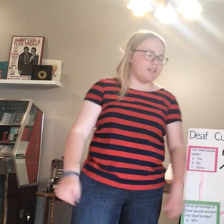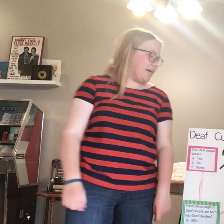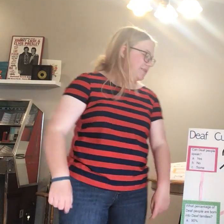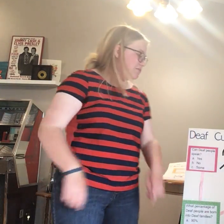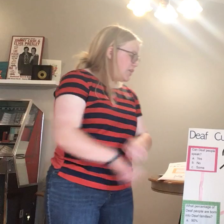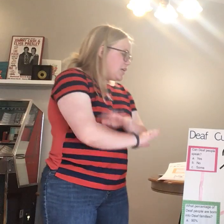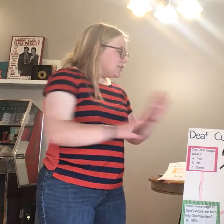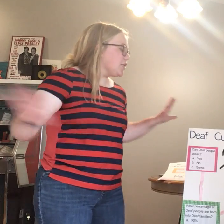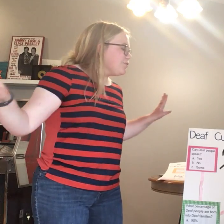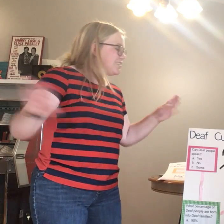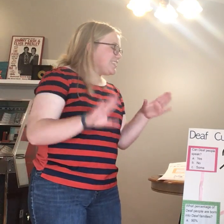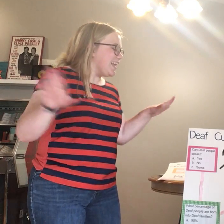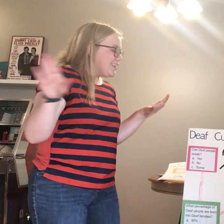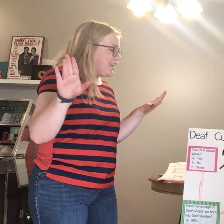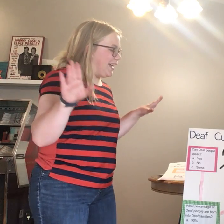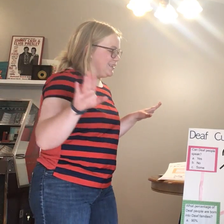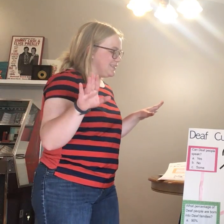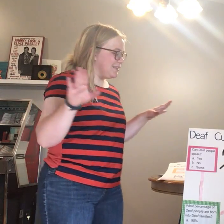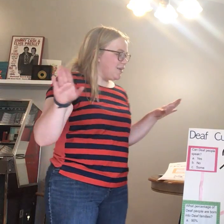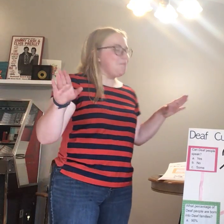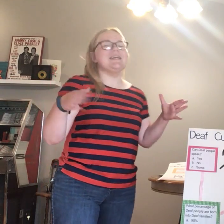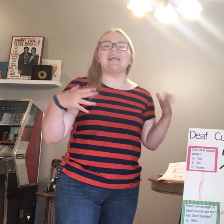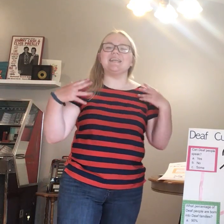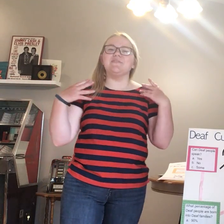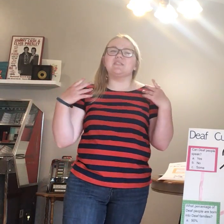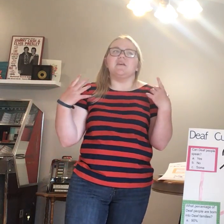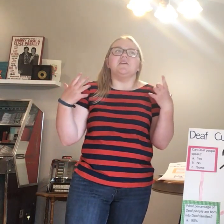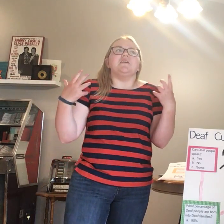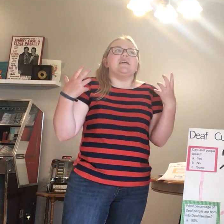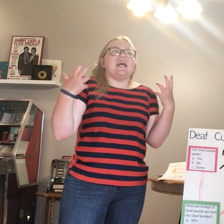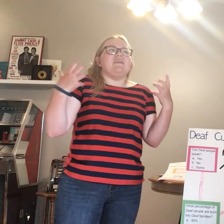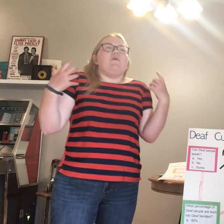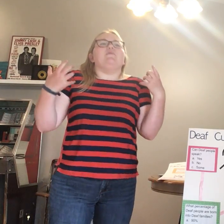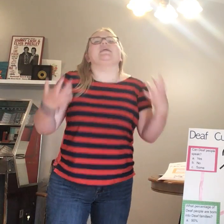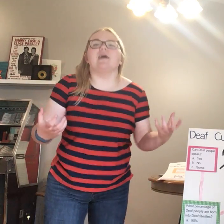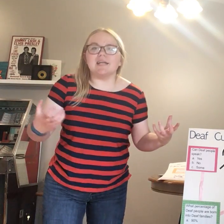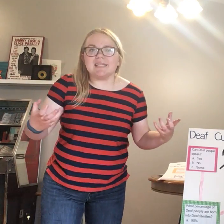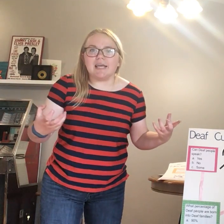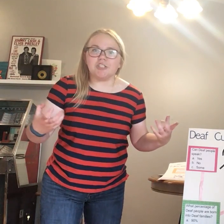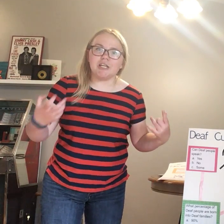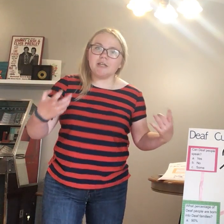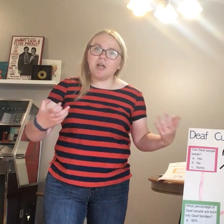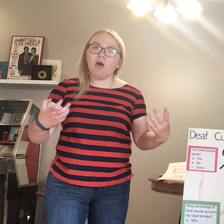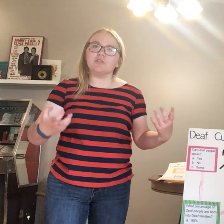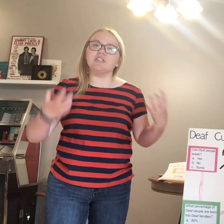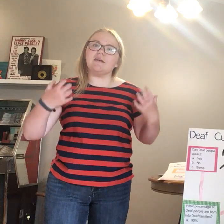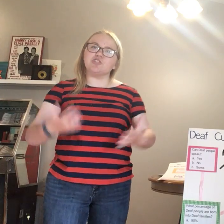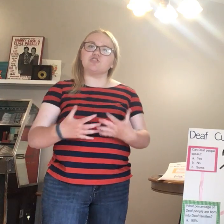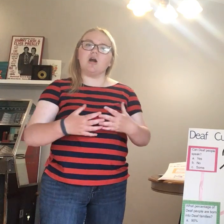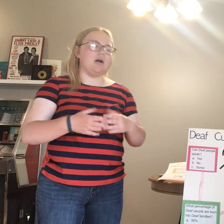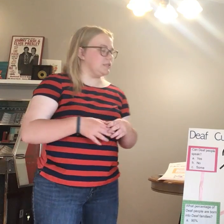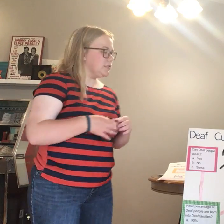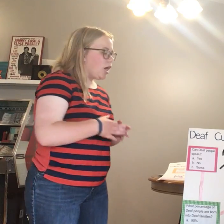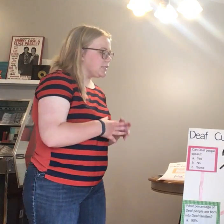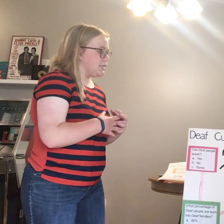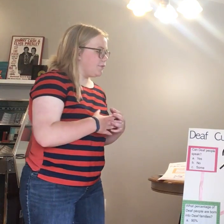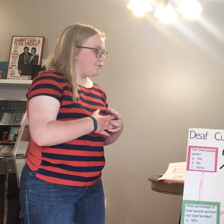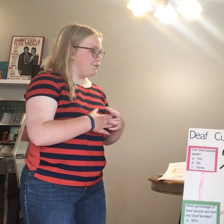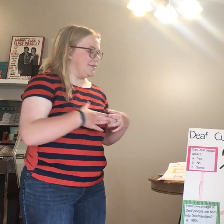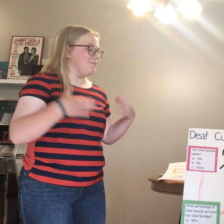ground. Don't say that. Because that gives it kind of a weak connotation. No, they're deaf strong, not deaf weak.